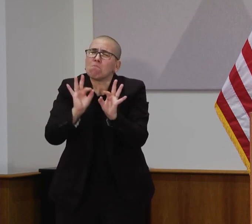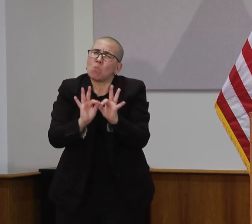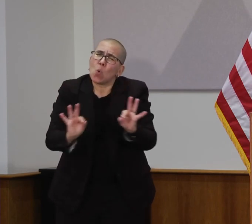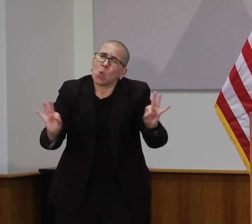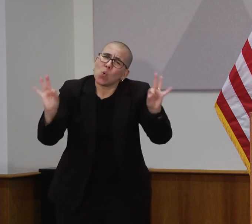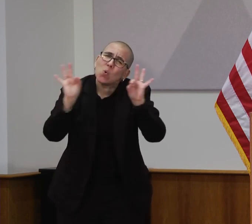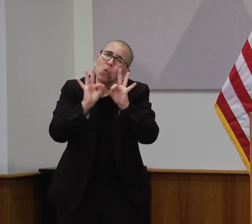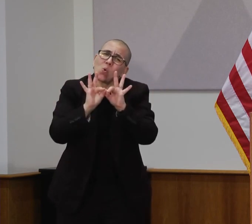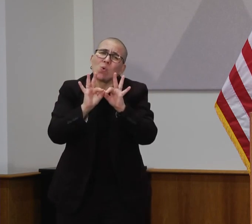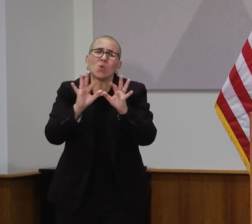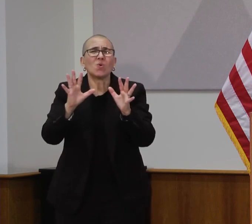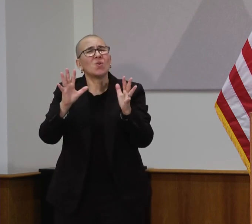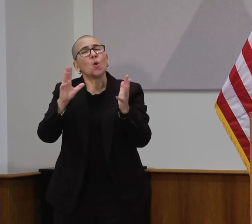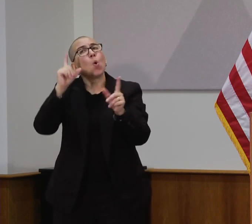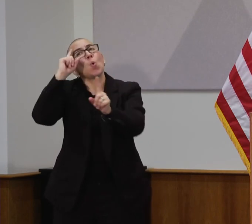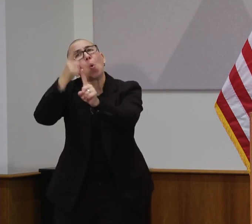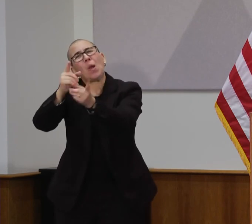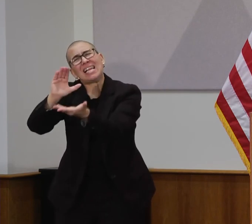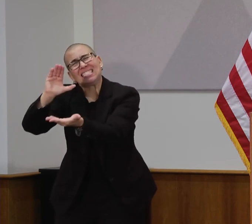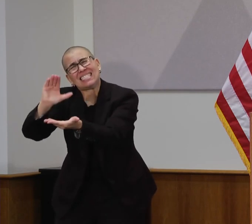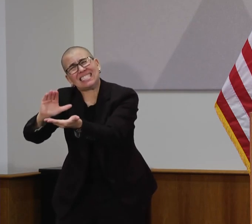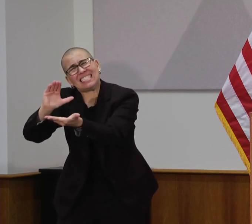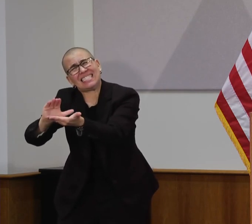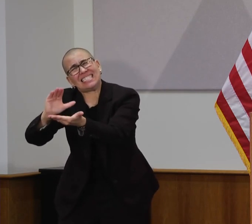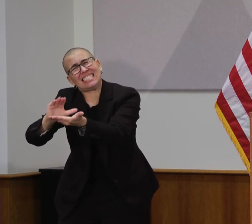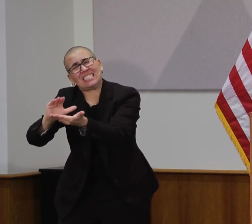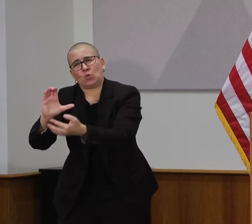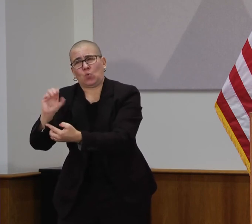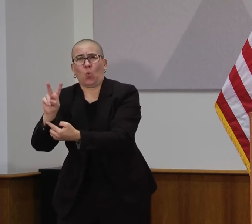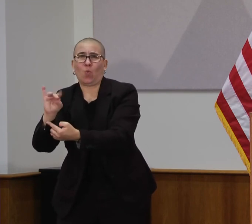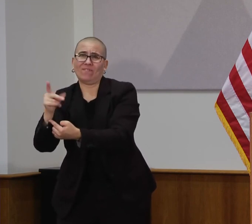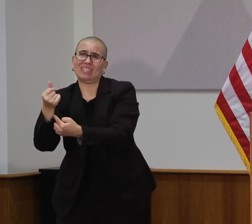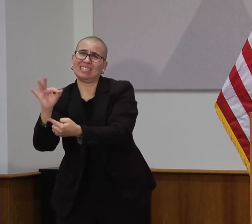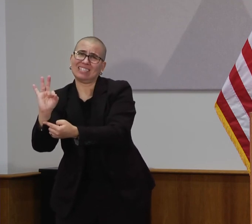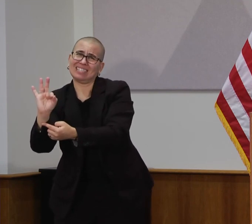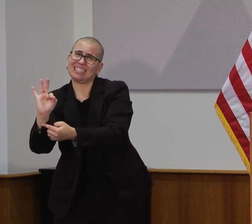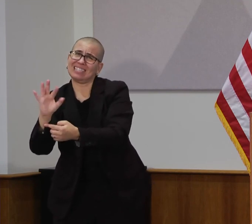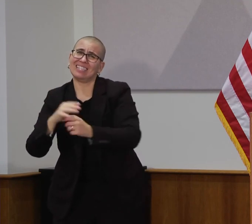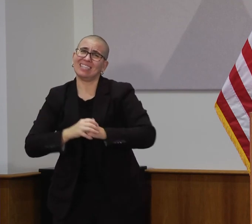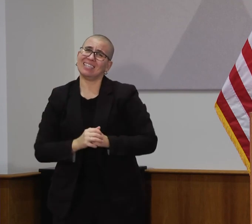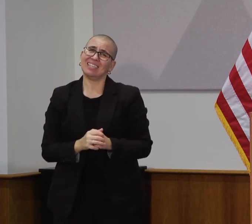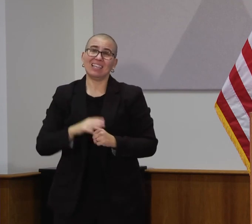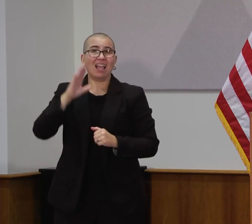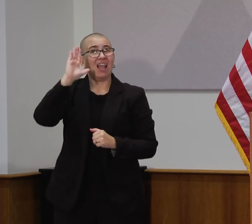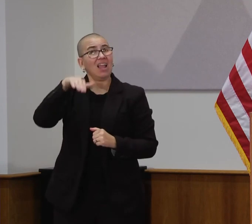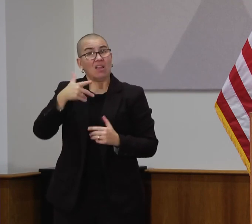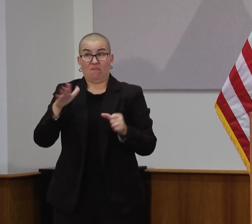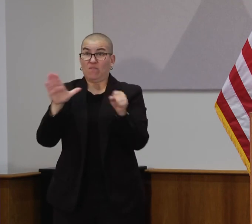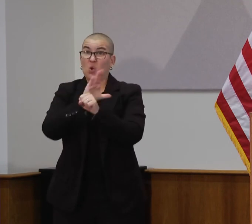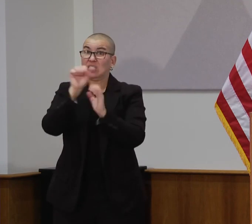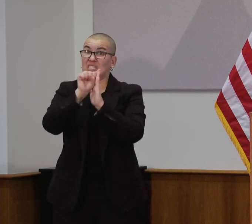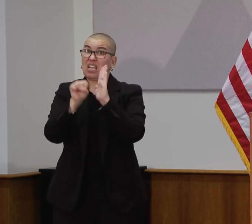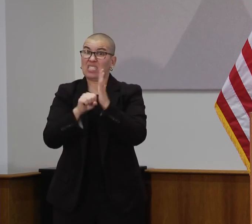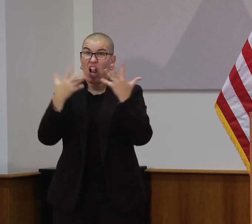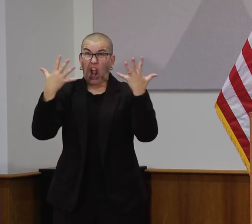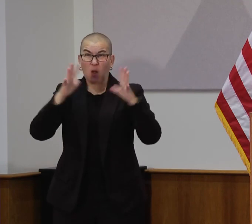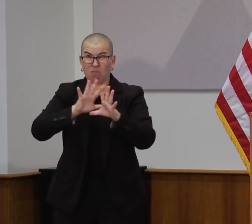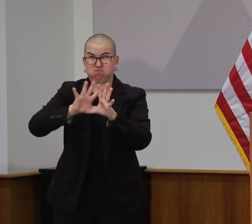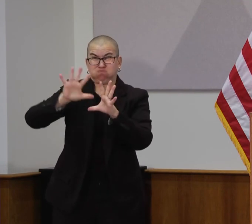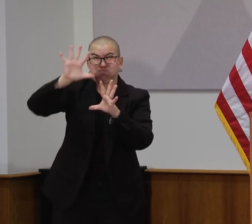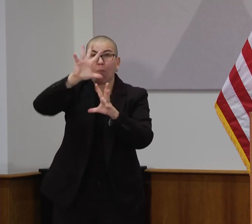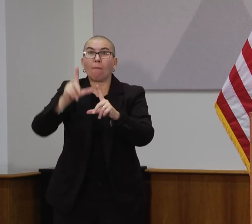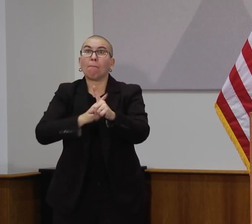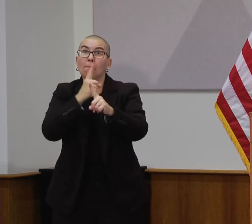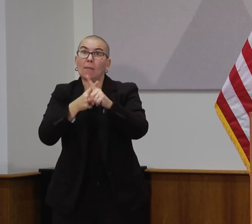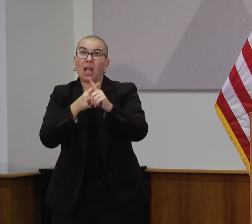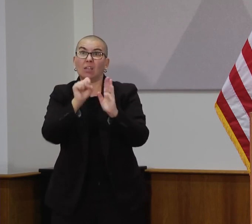now to reduce the spread of COVID-19 at a time when our entire state, and in fact the entire country, is one